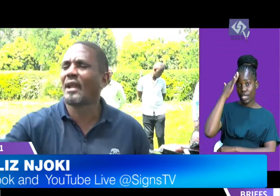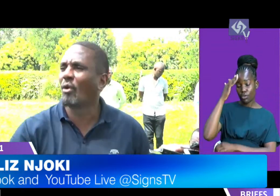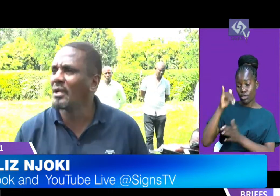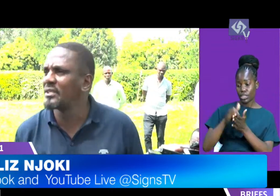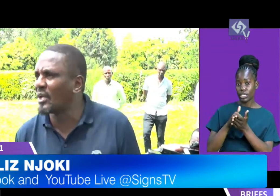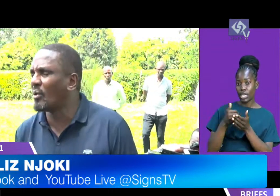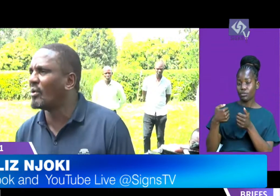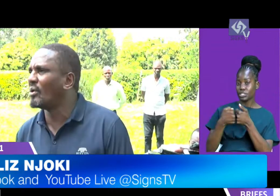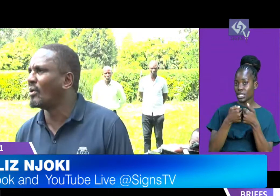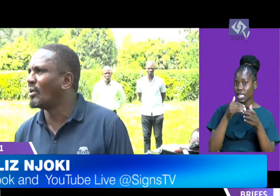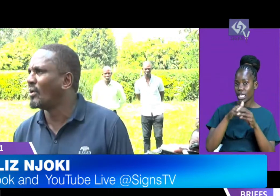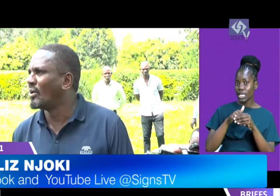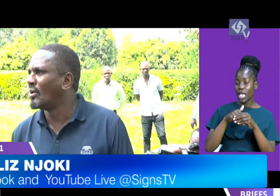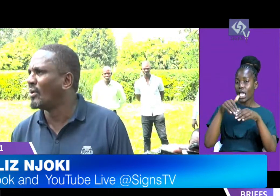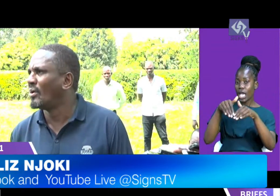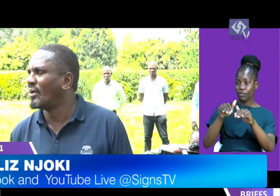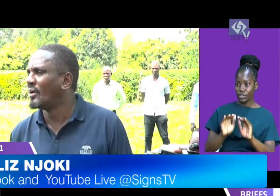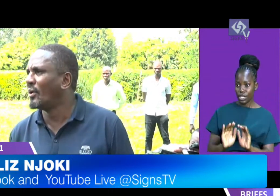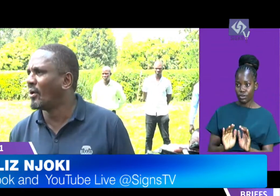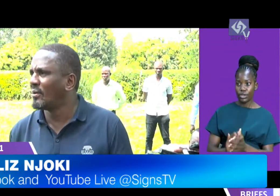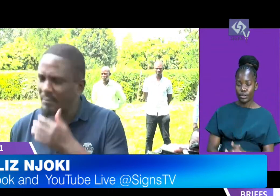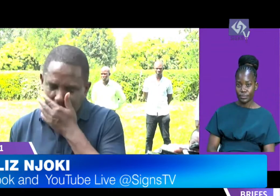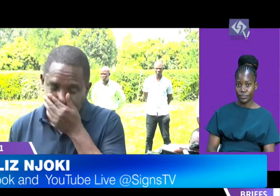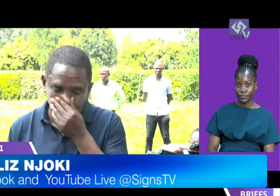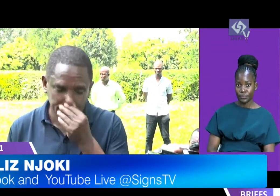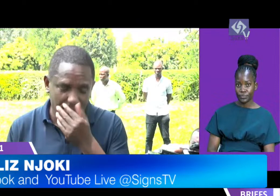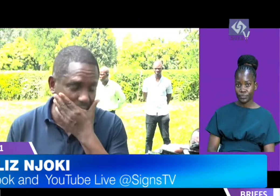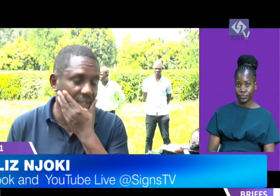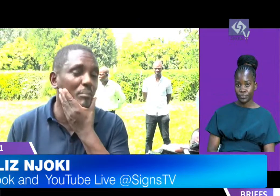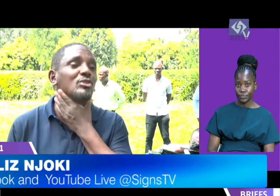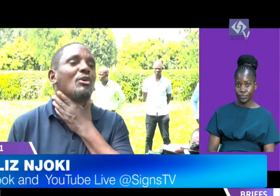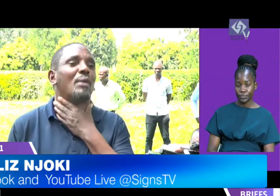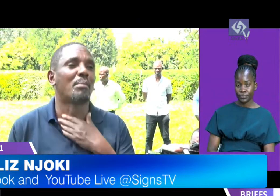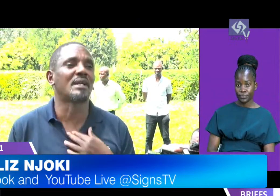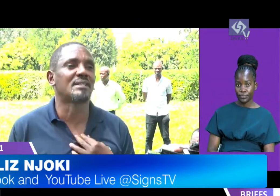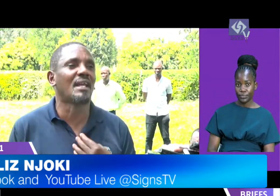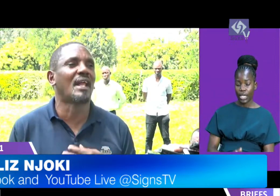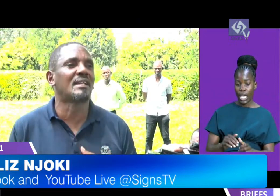funeral in Siriwo. You know, the boss of my party said that